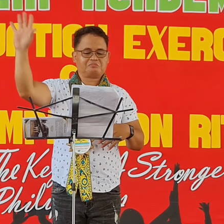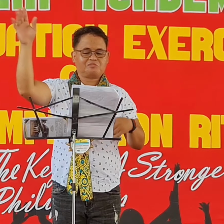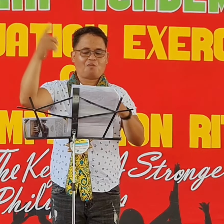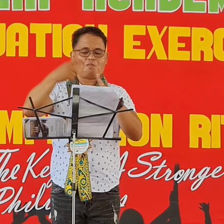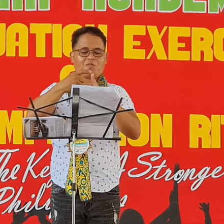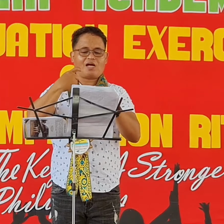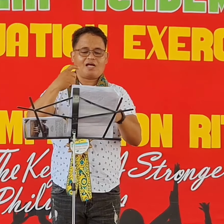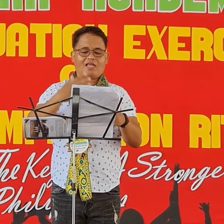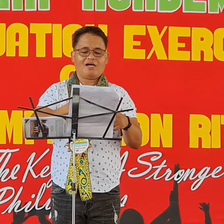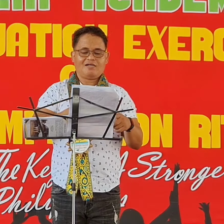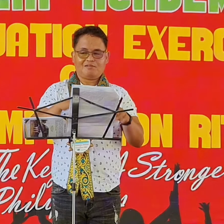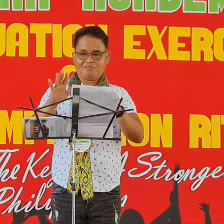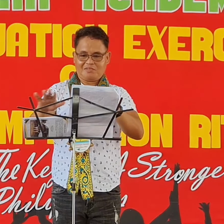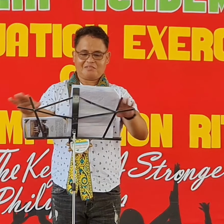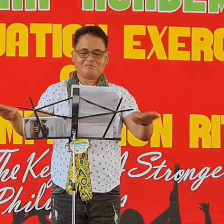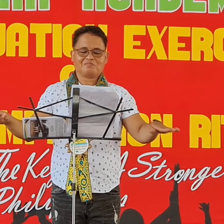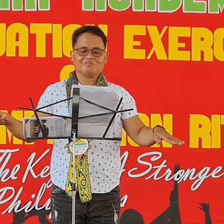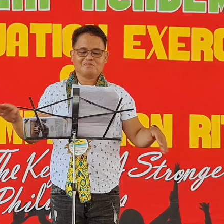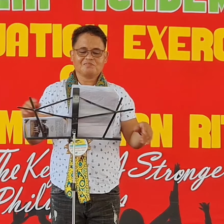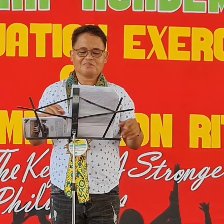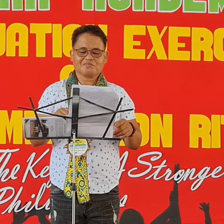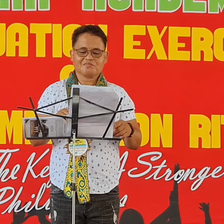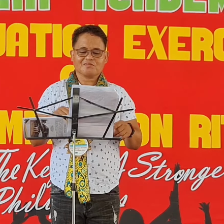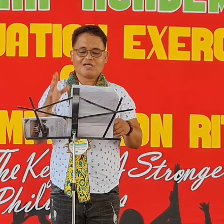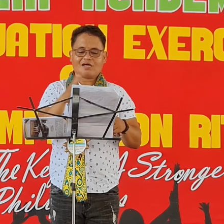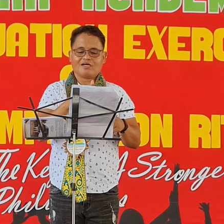It hurts so much to be away from my children and wife.